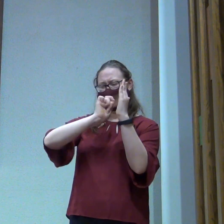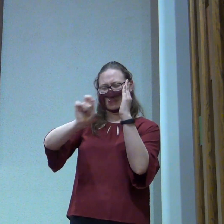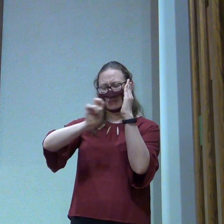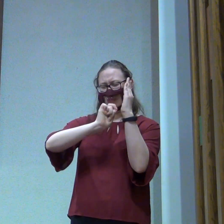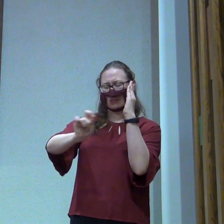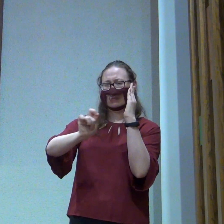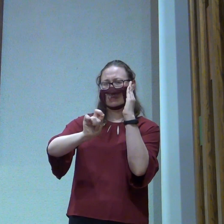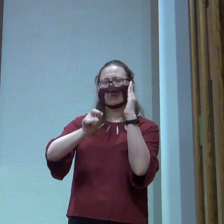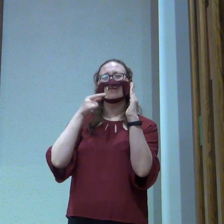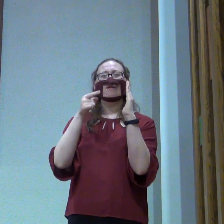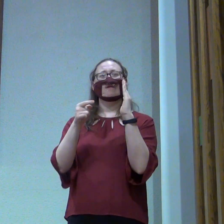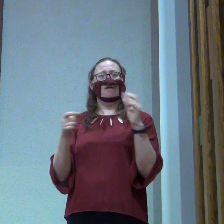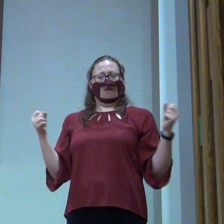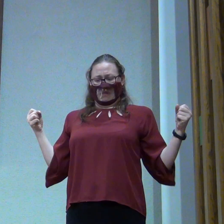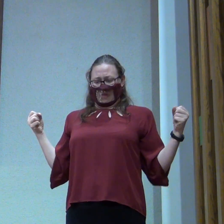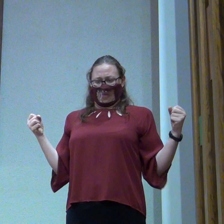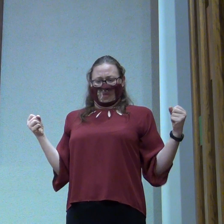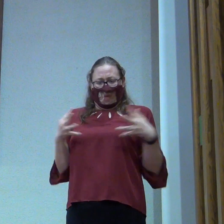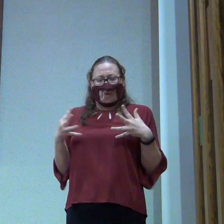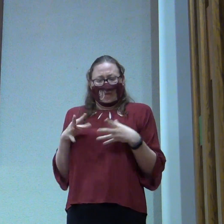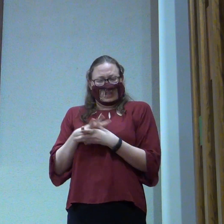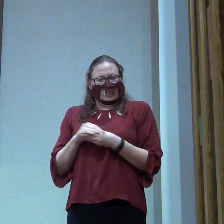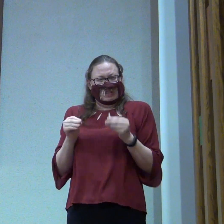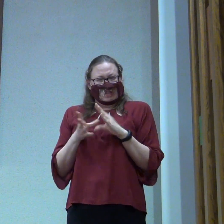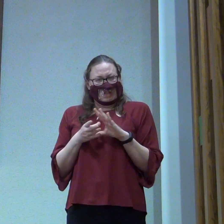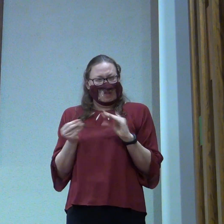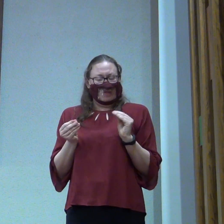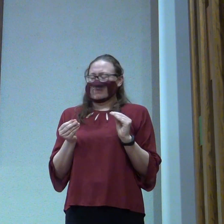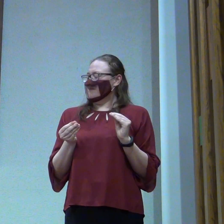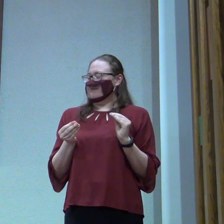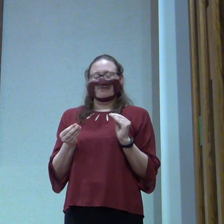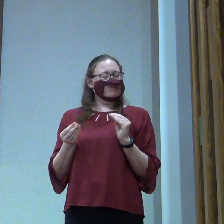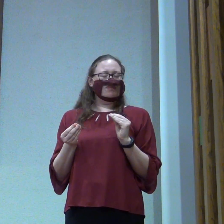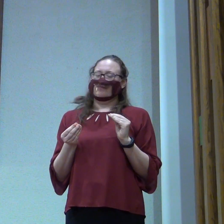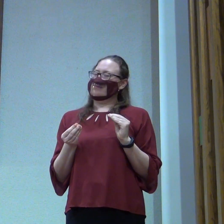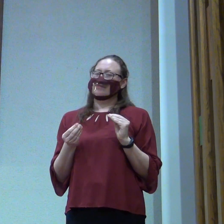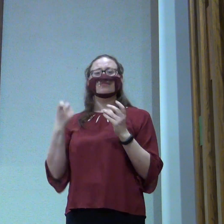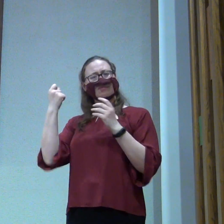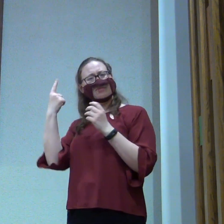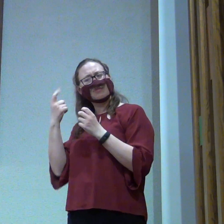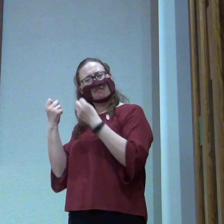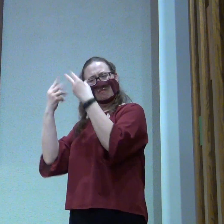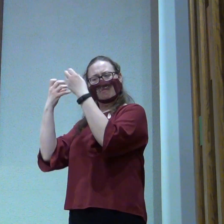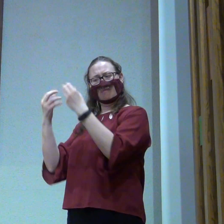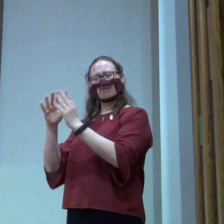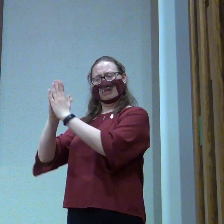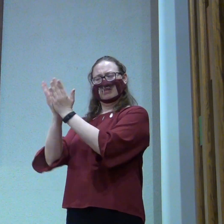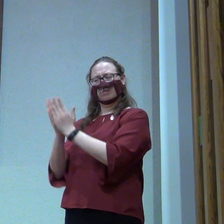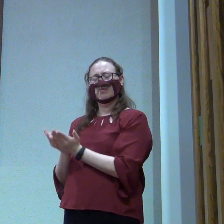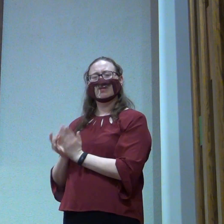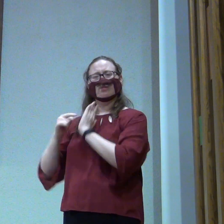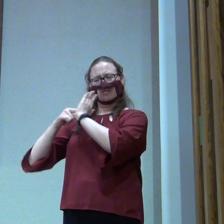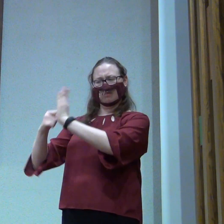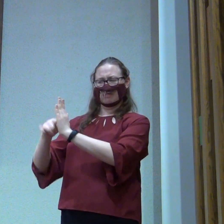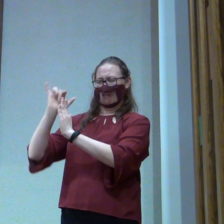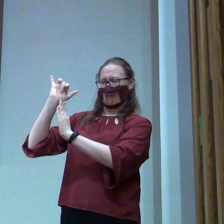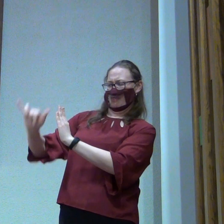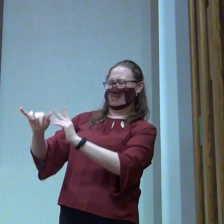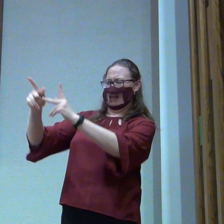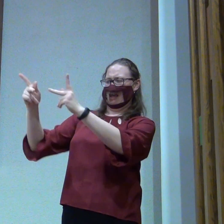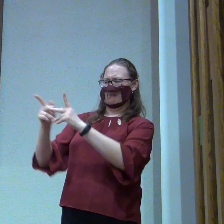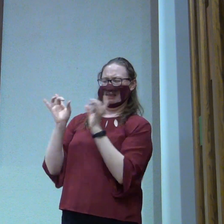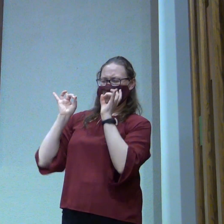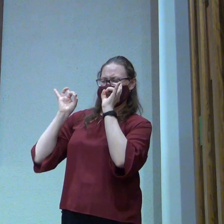a series of horror stories. Certainly there have been many depictions of the